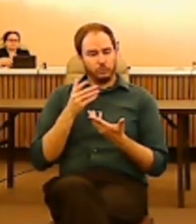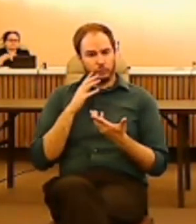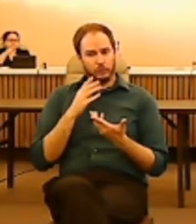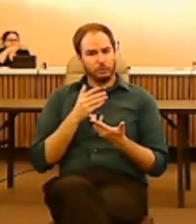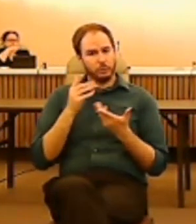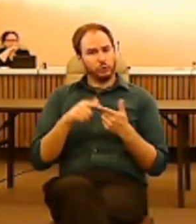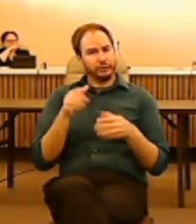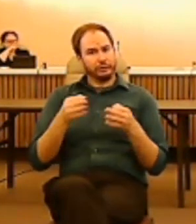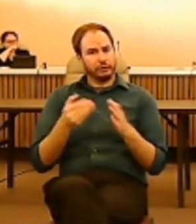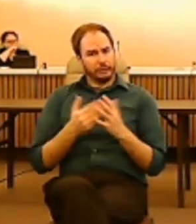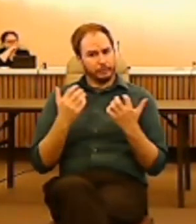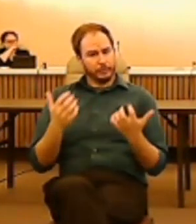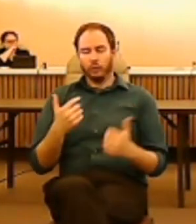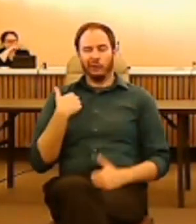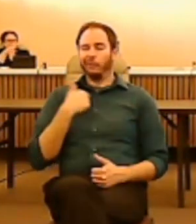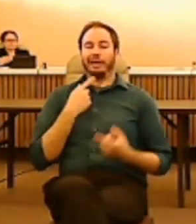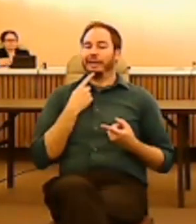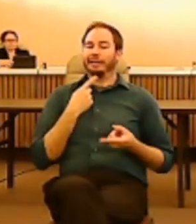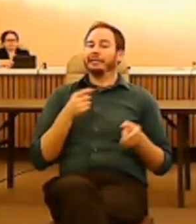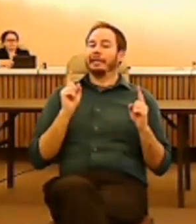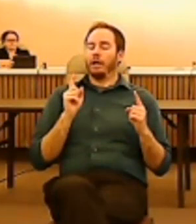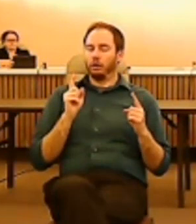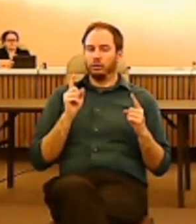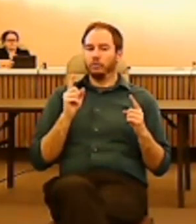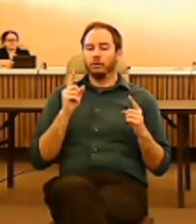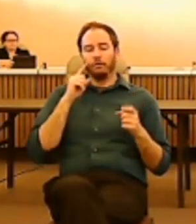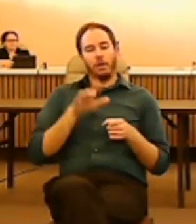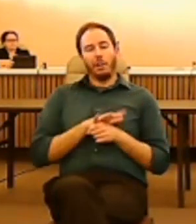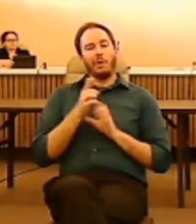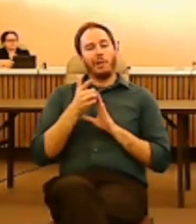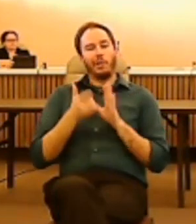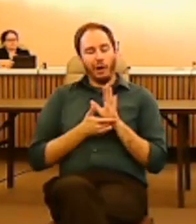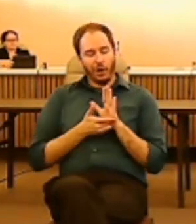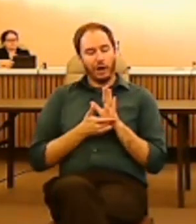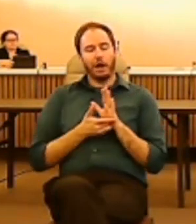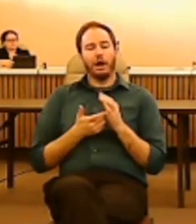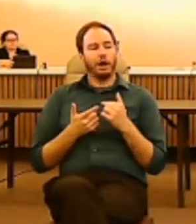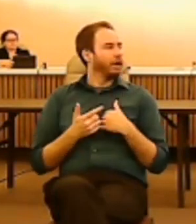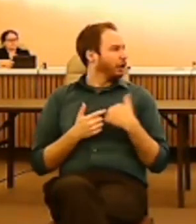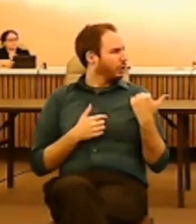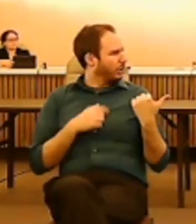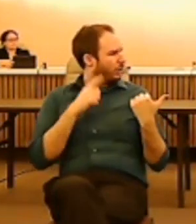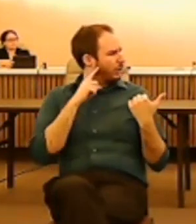again? Or So we're just announcing the public hearing. So when we do a local law,